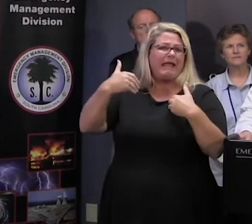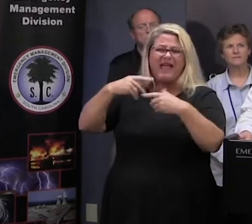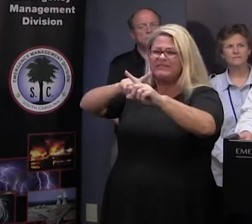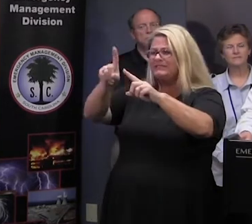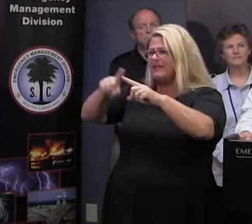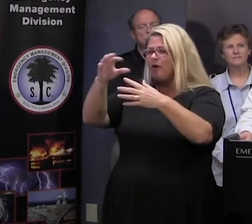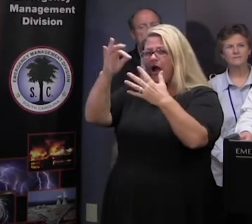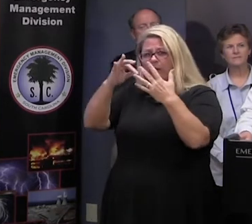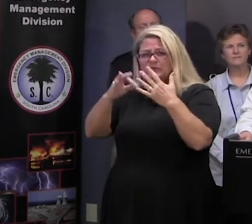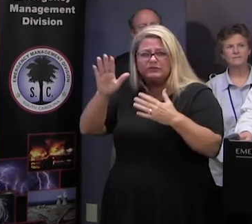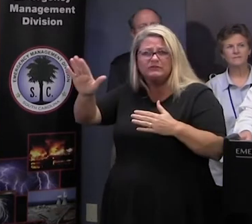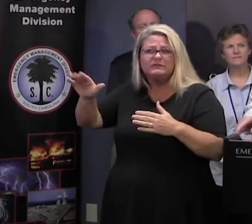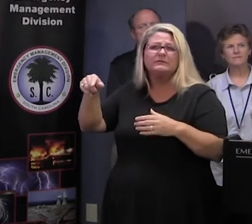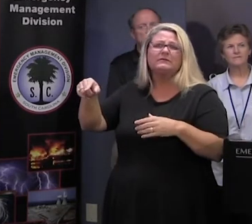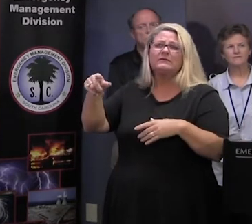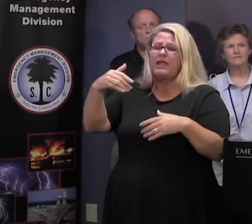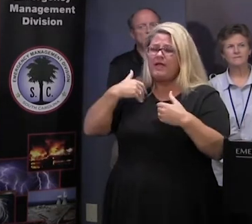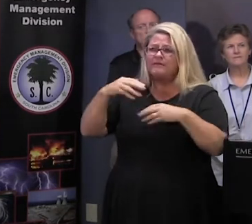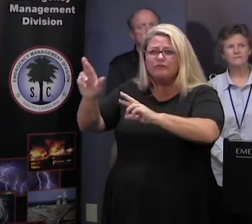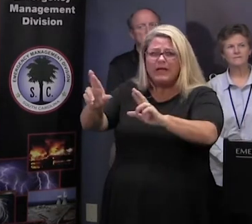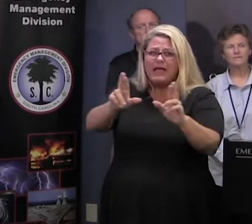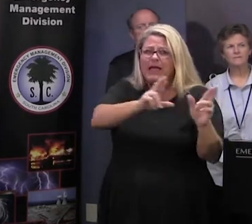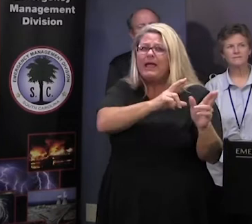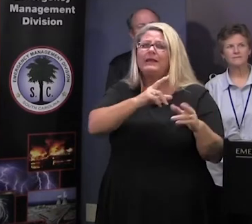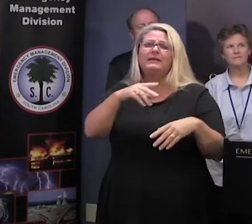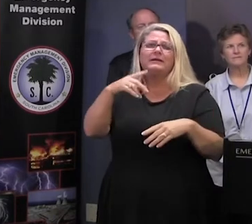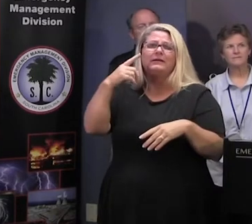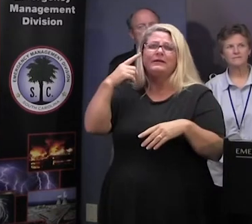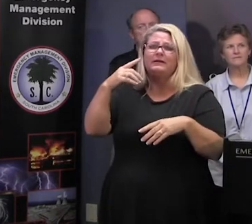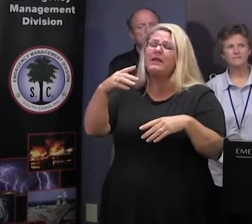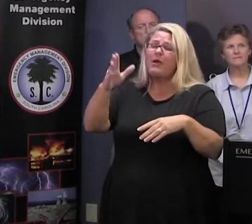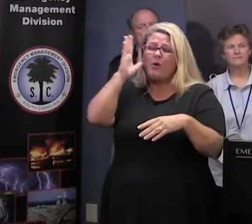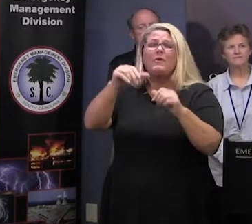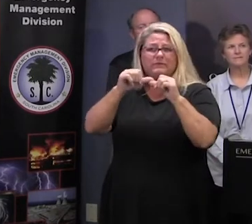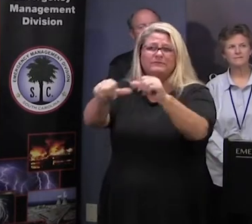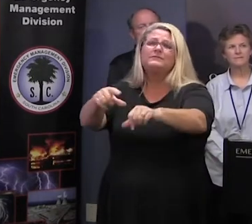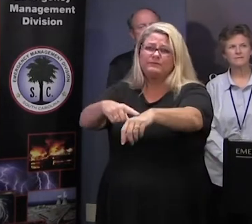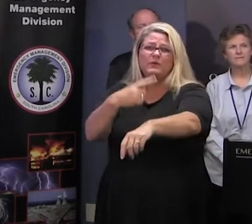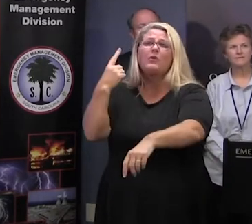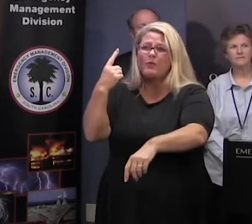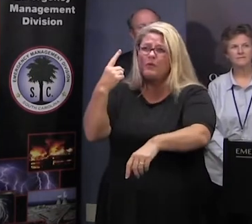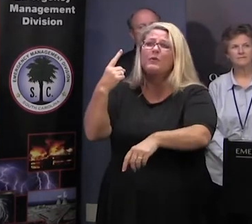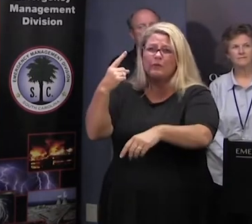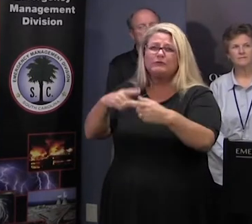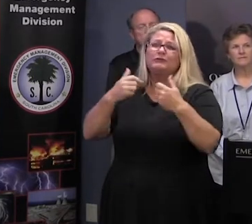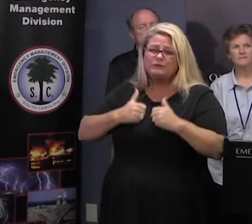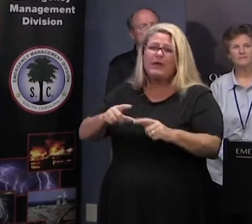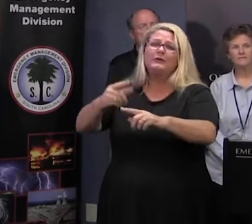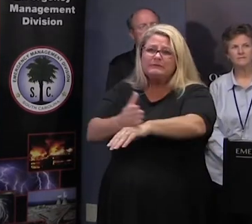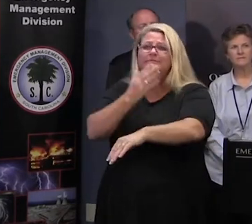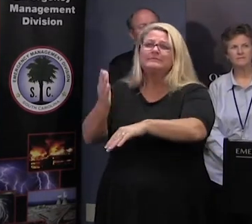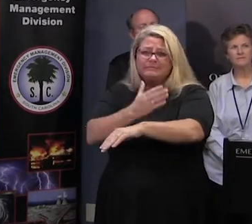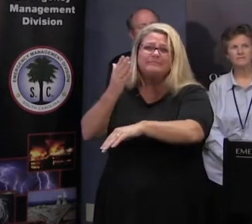and operations that are being put into effect. This is going to be a long-term effort, but we're making plans and